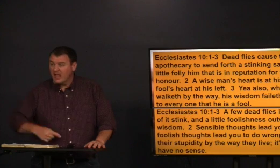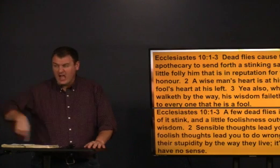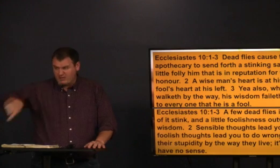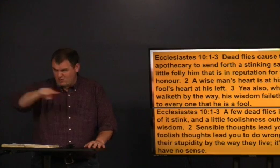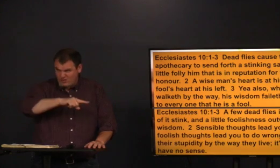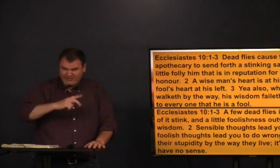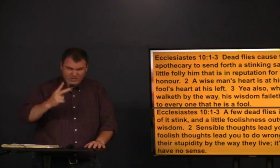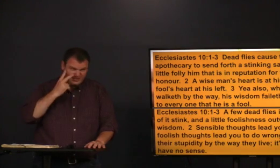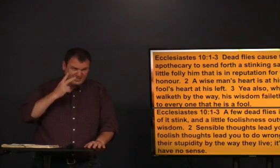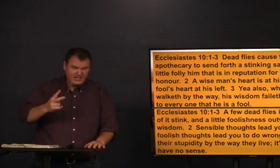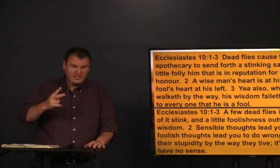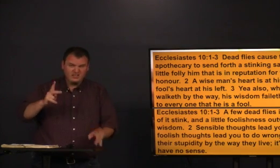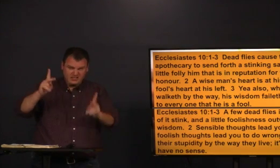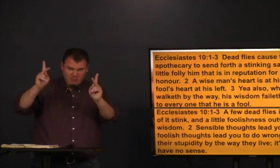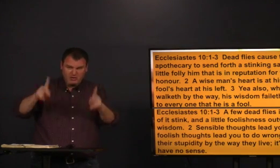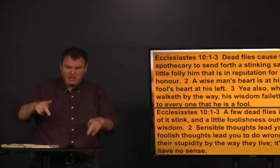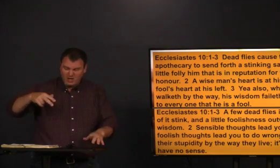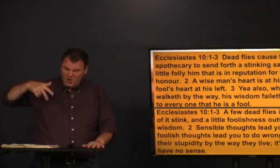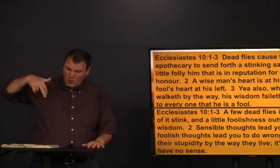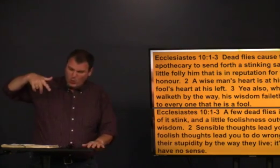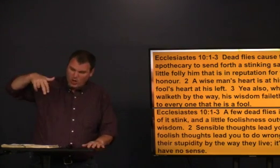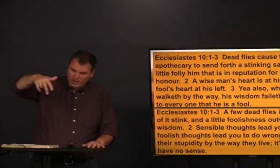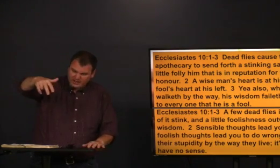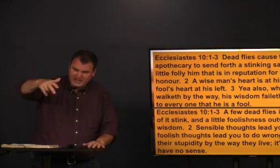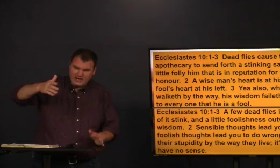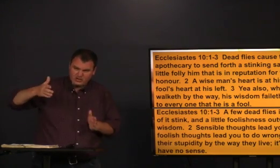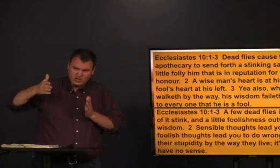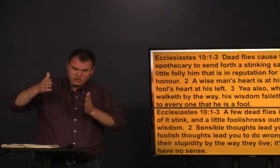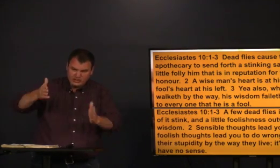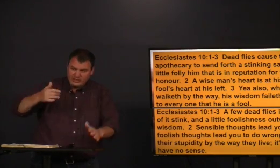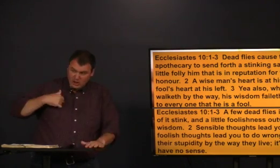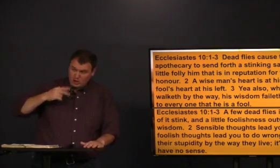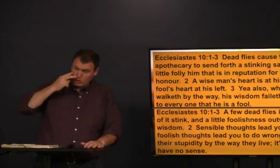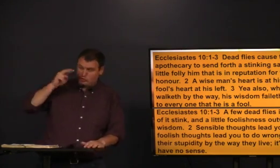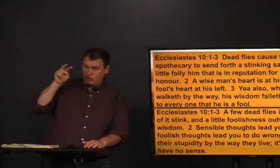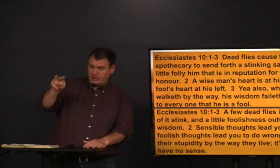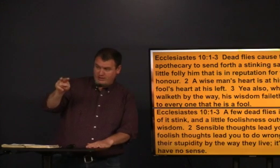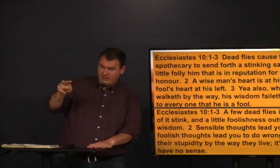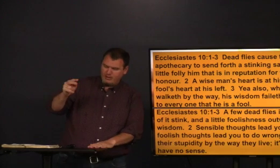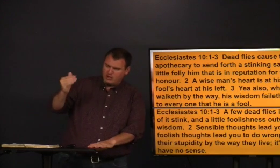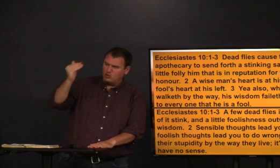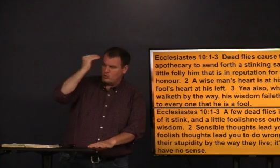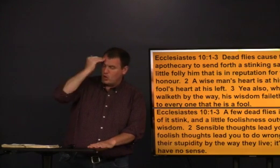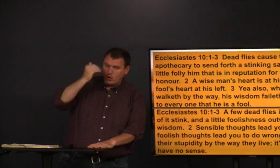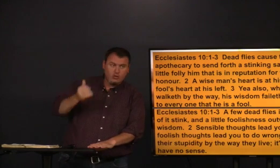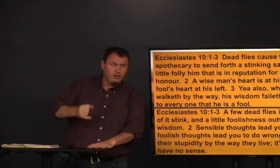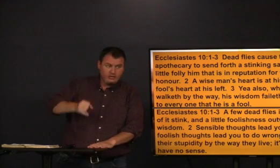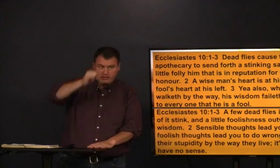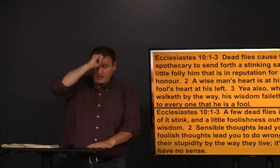Have you ever seen somebody walking down the street? You look at them and you know they're an